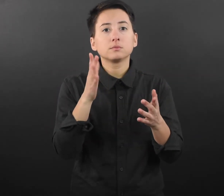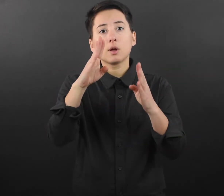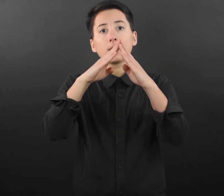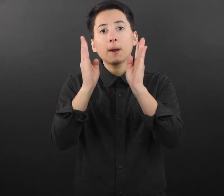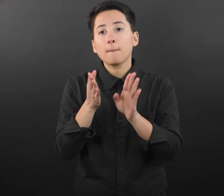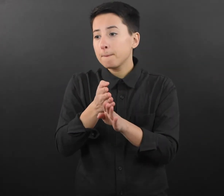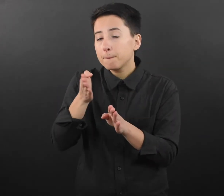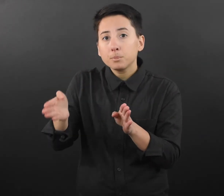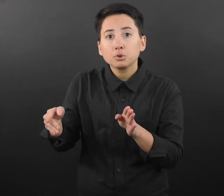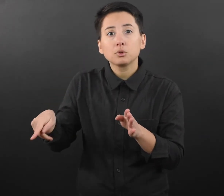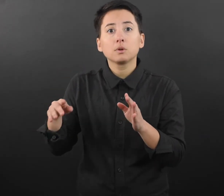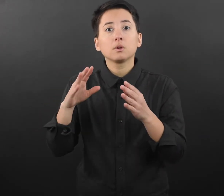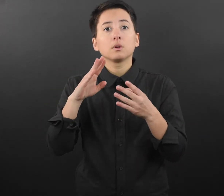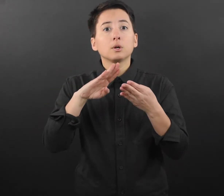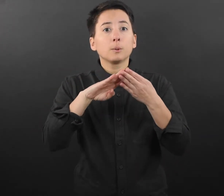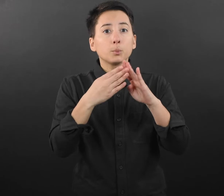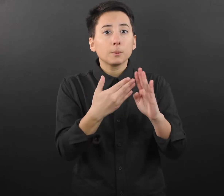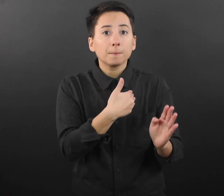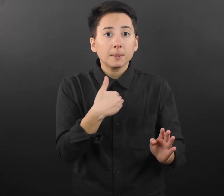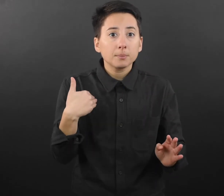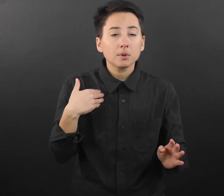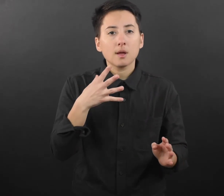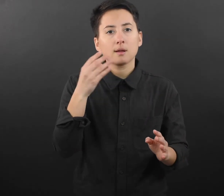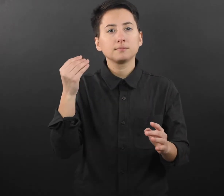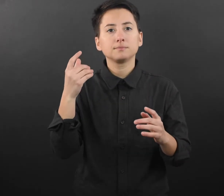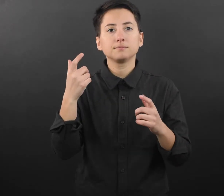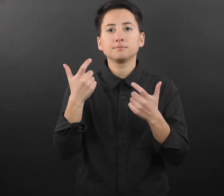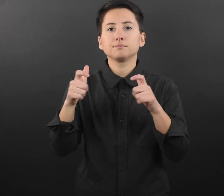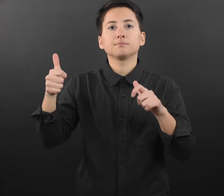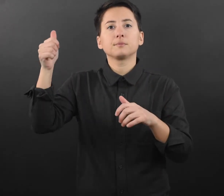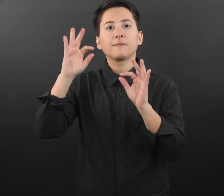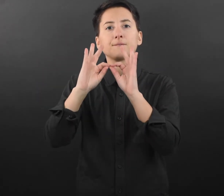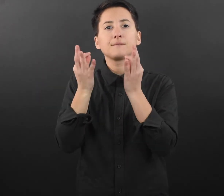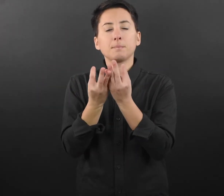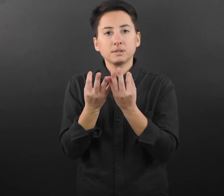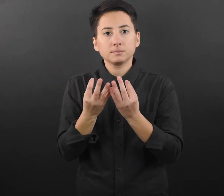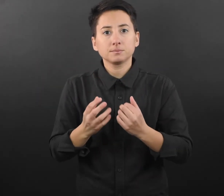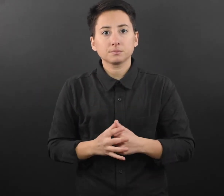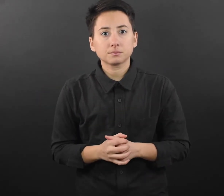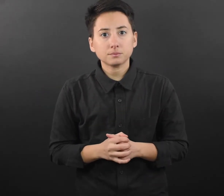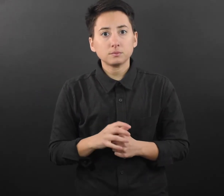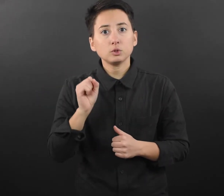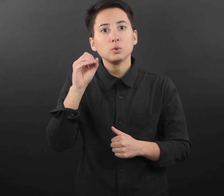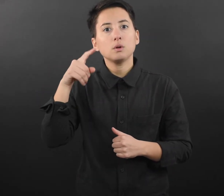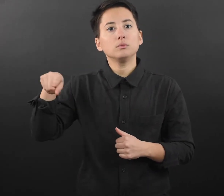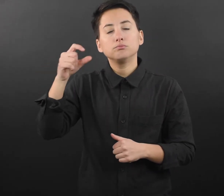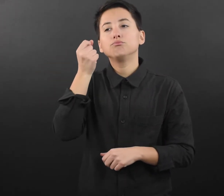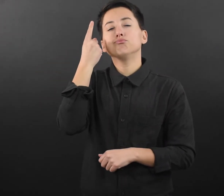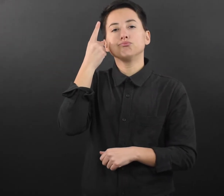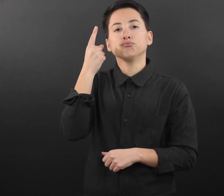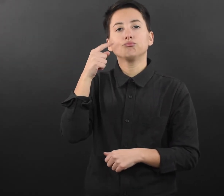community members and extended family so they understand the family is not at risk of spreading the virus.